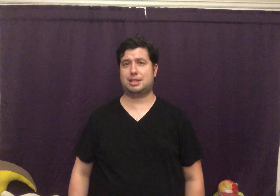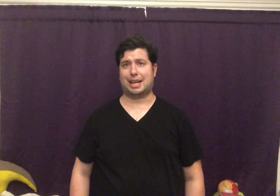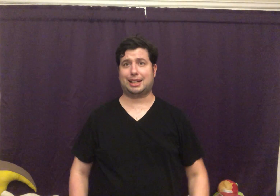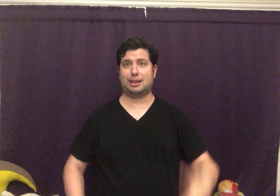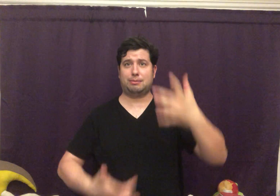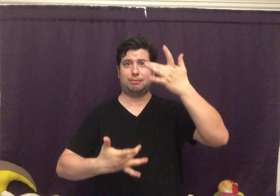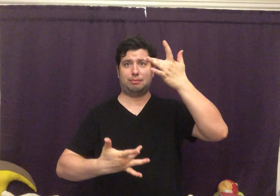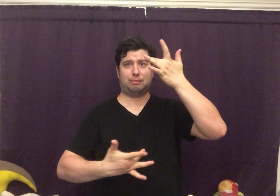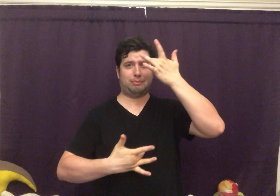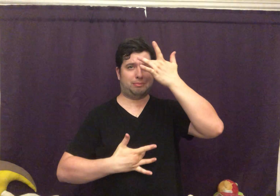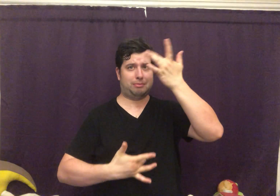Sick.